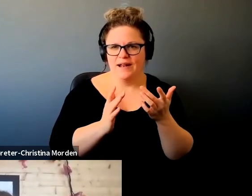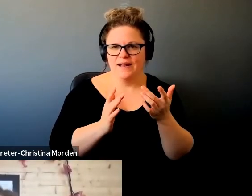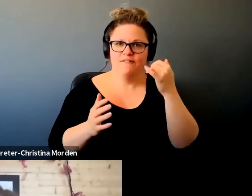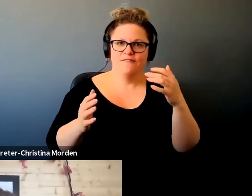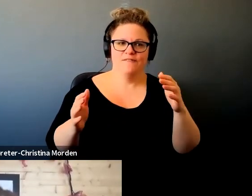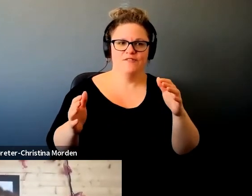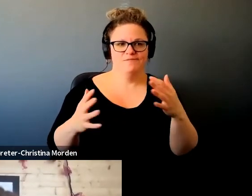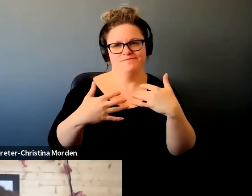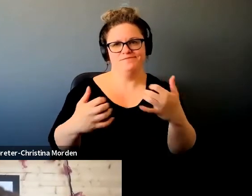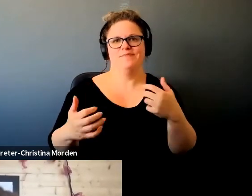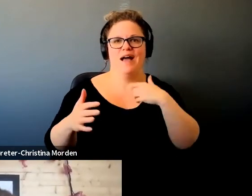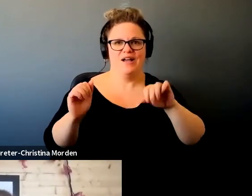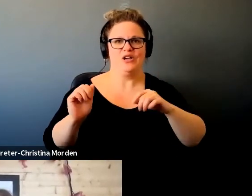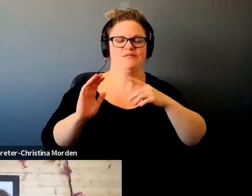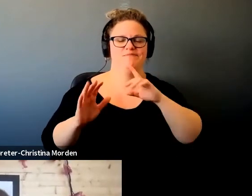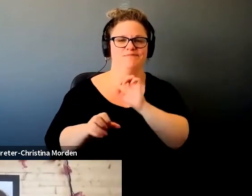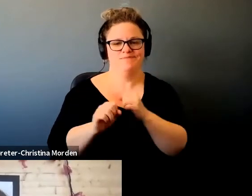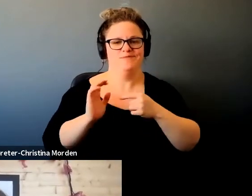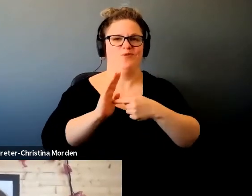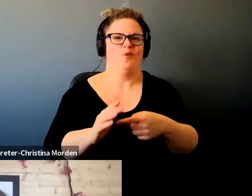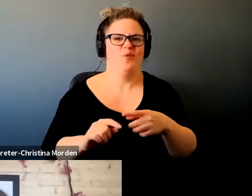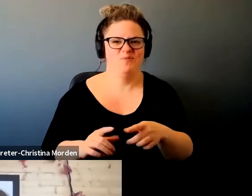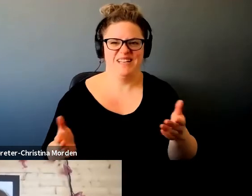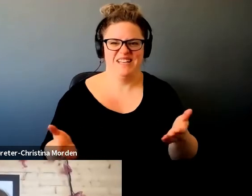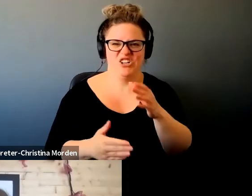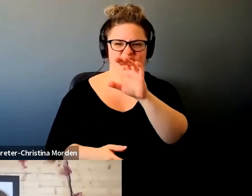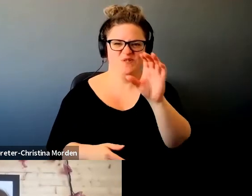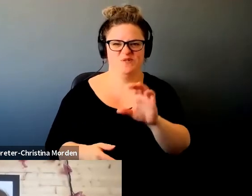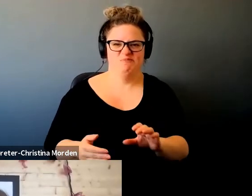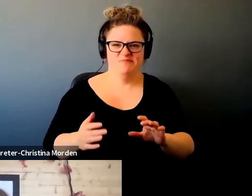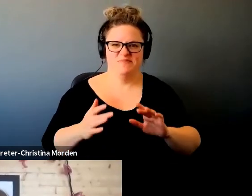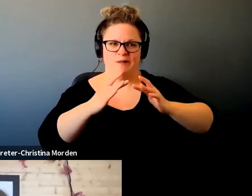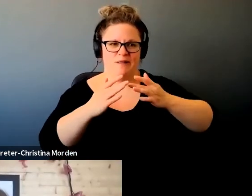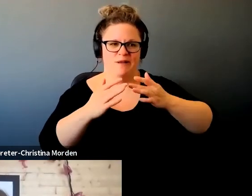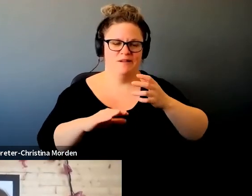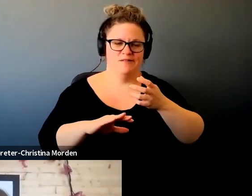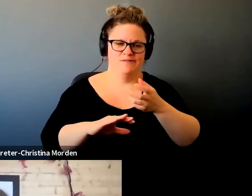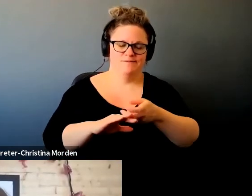same room. It's hard to describe it online. But